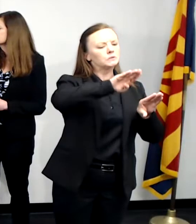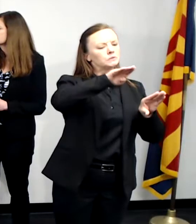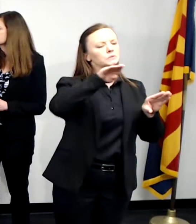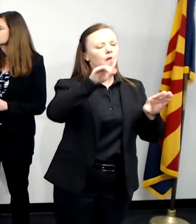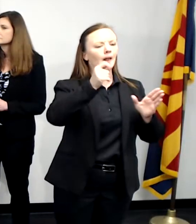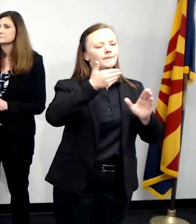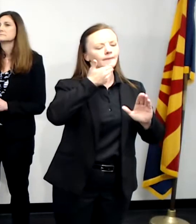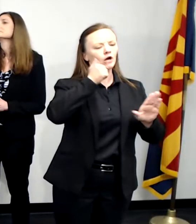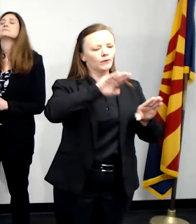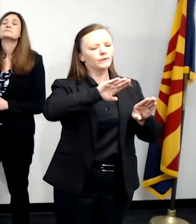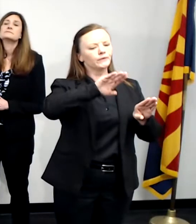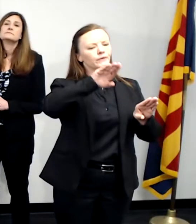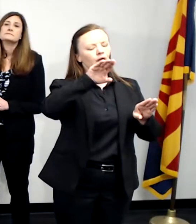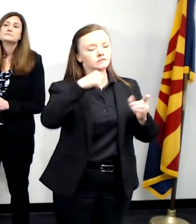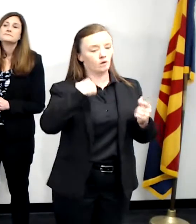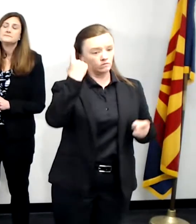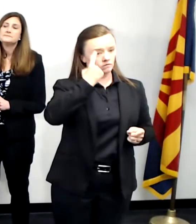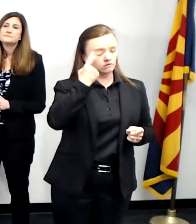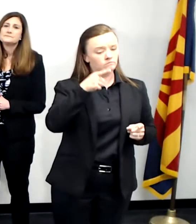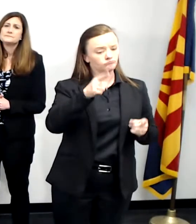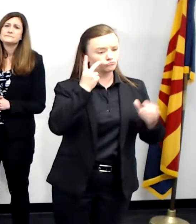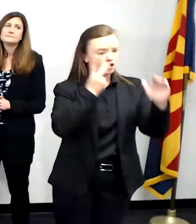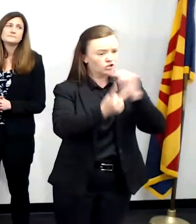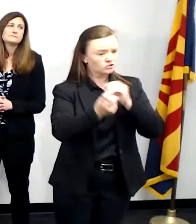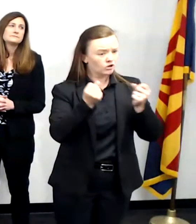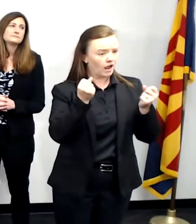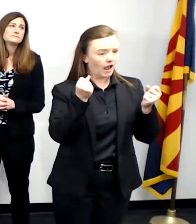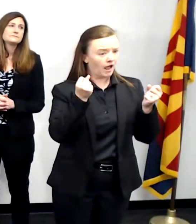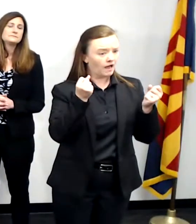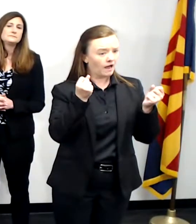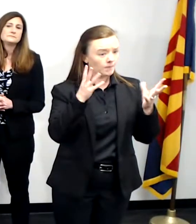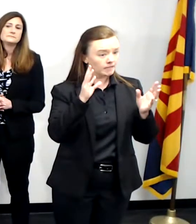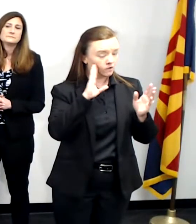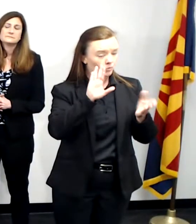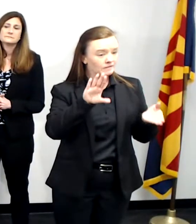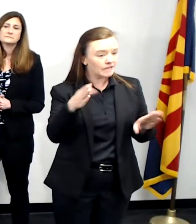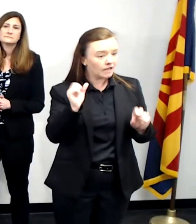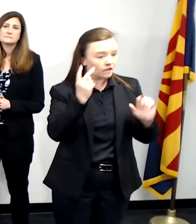do you have projections for deaths, like the first and best case?